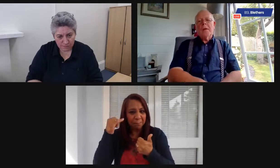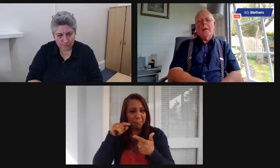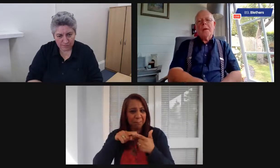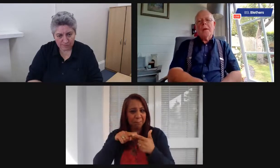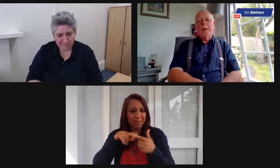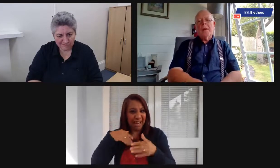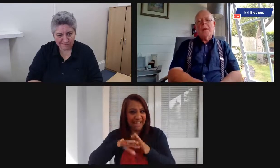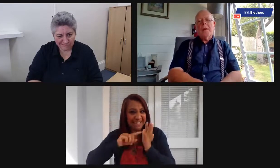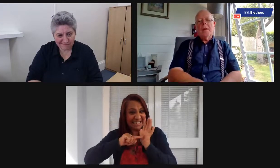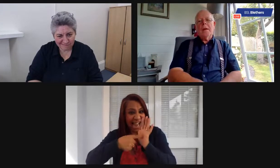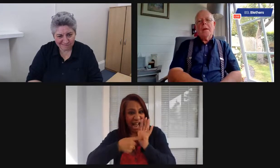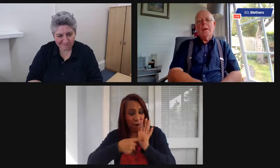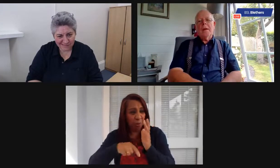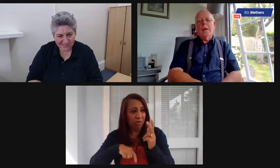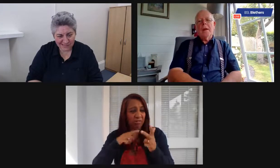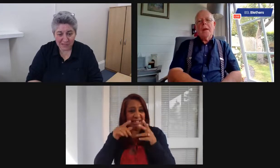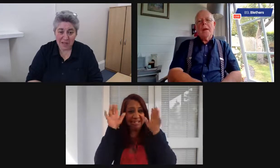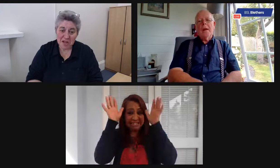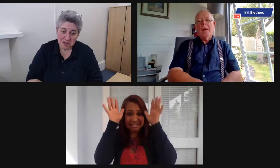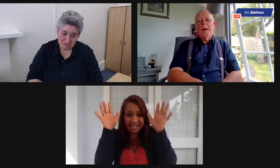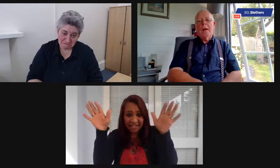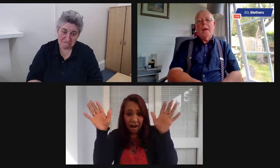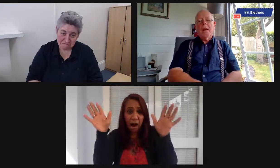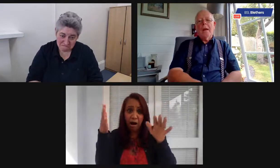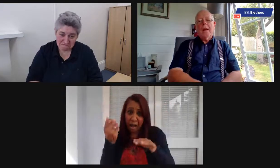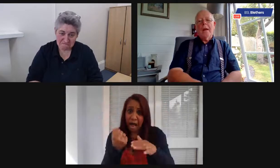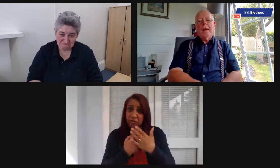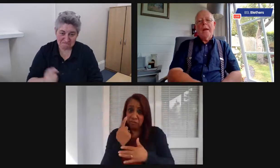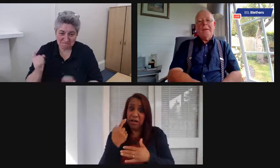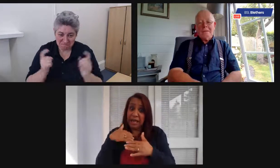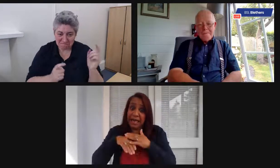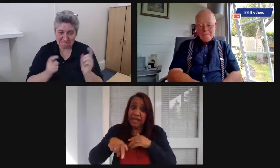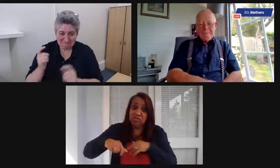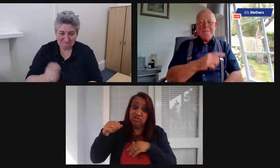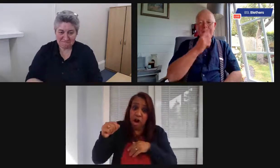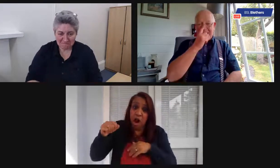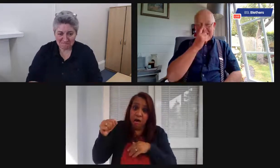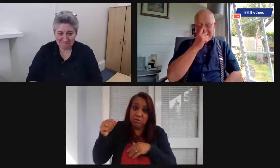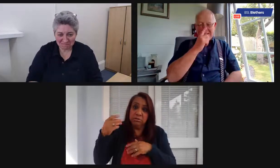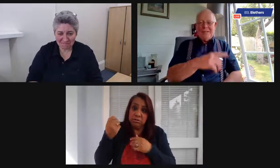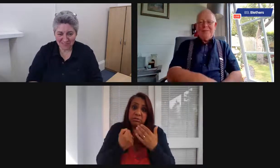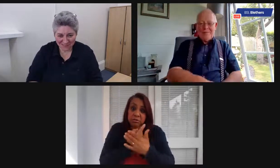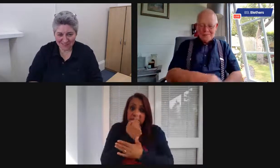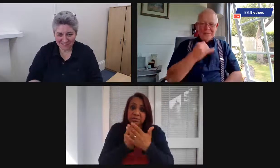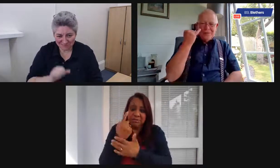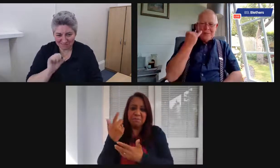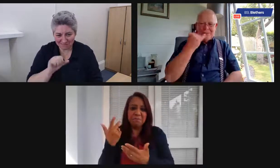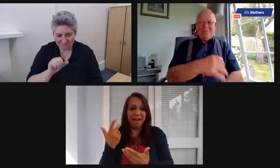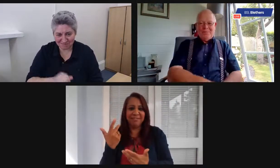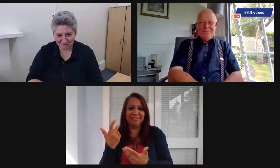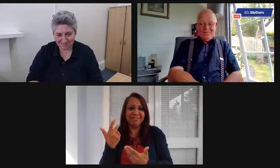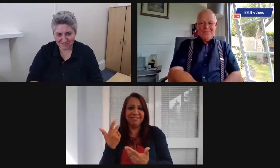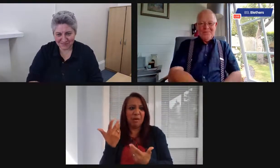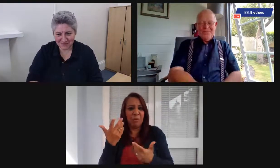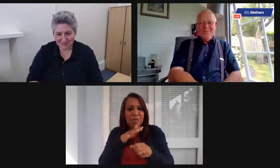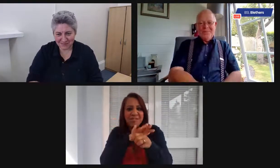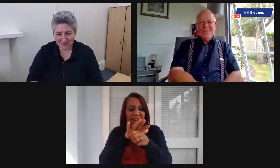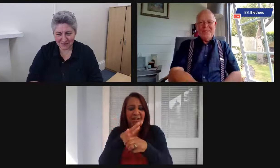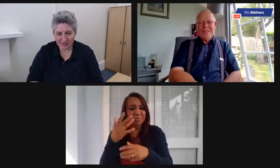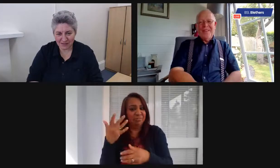putting pictures of maybe like sheep in town, deer in different places. Yep, They were popping up in different villages